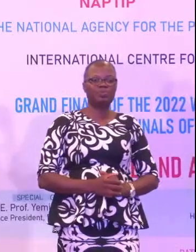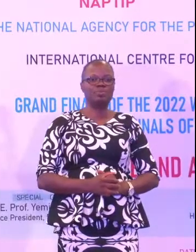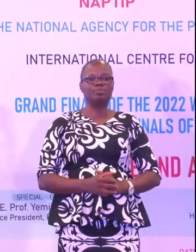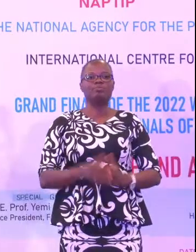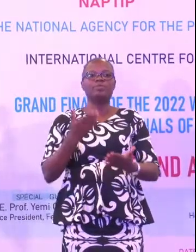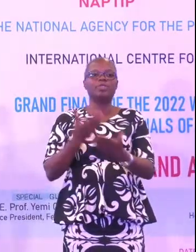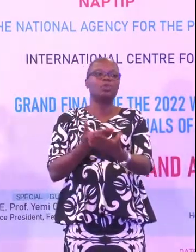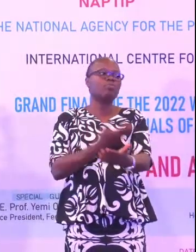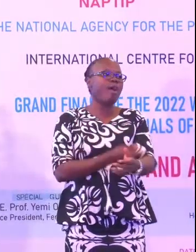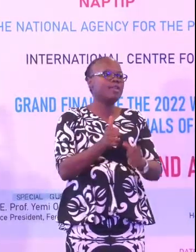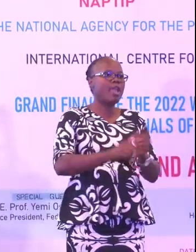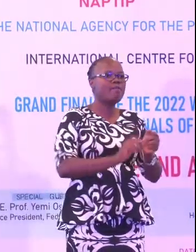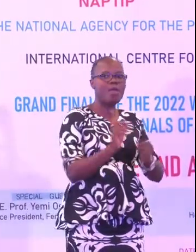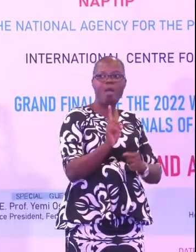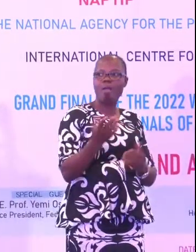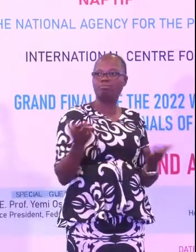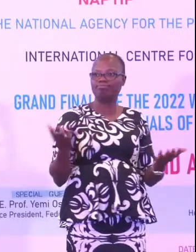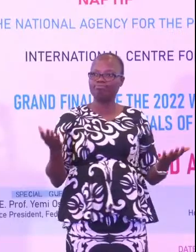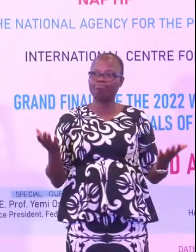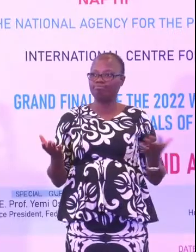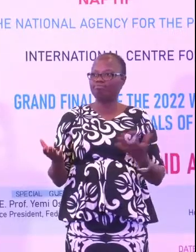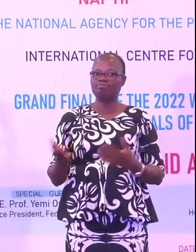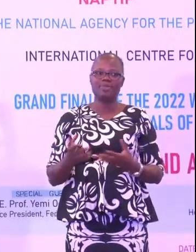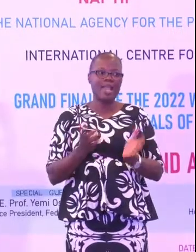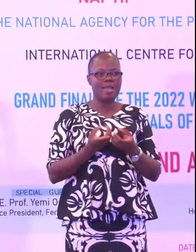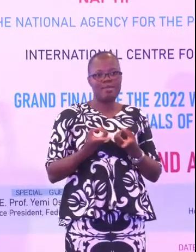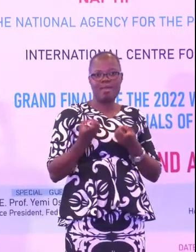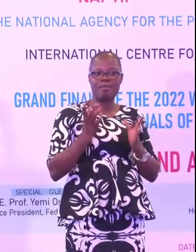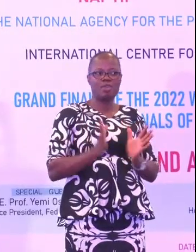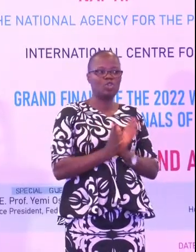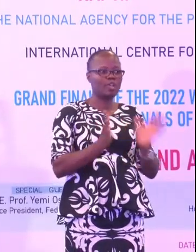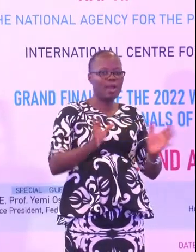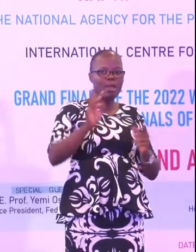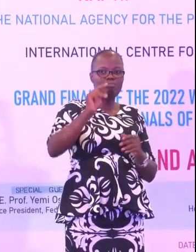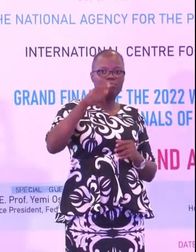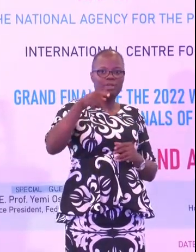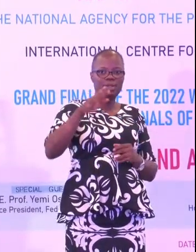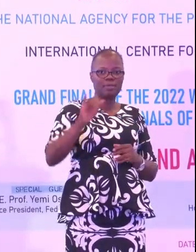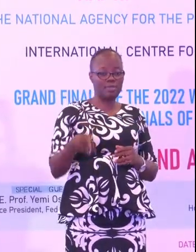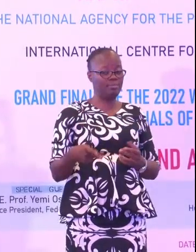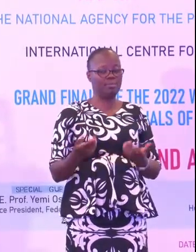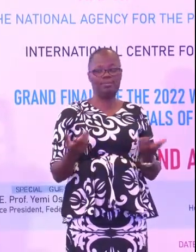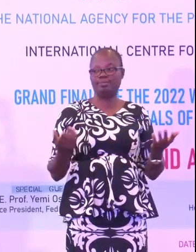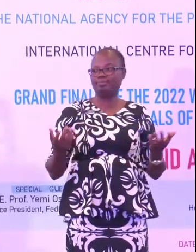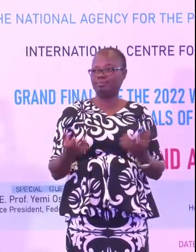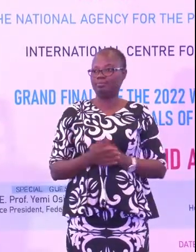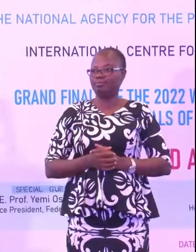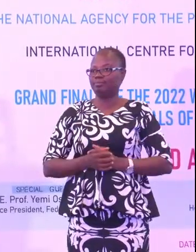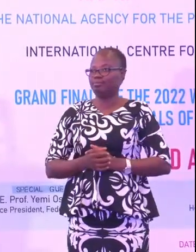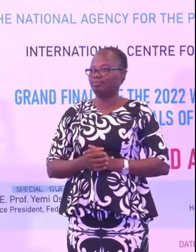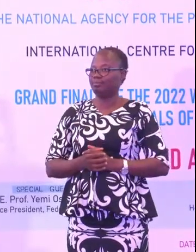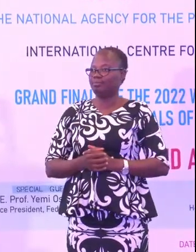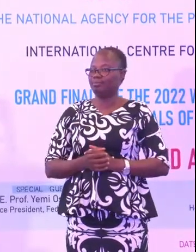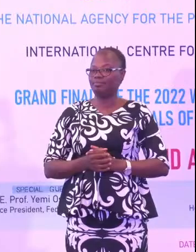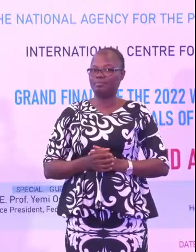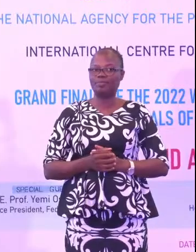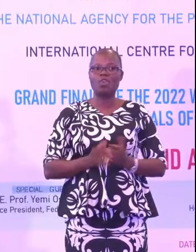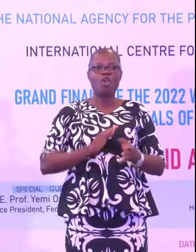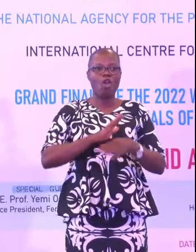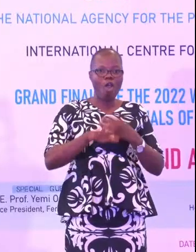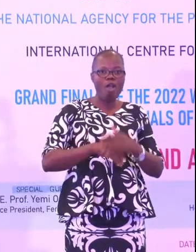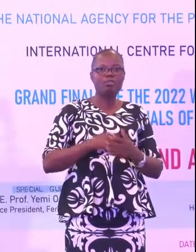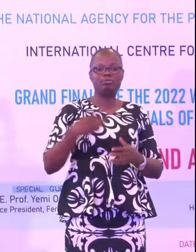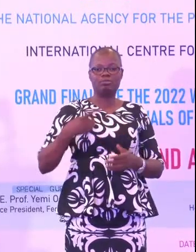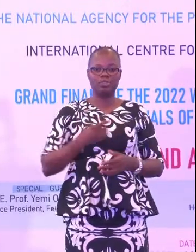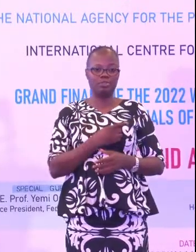Good morning, everyone. Director General of NAPTEP, Ms. Fatima. All distinguished